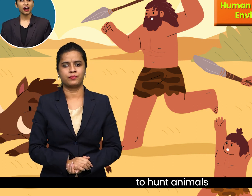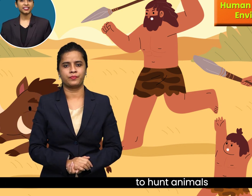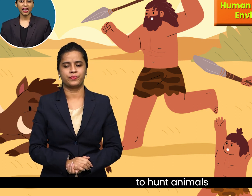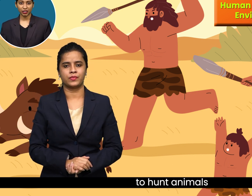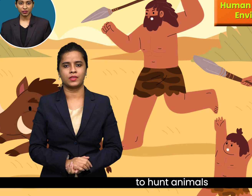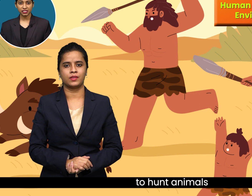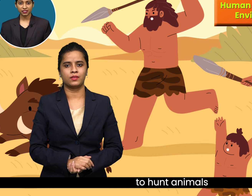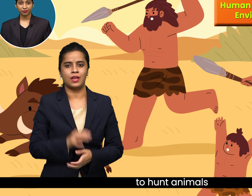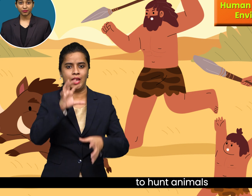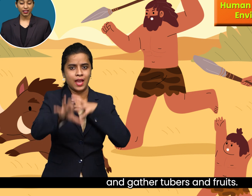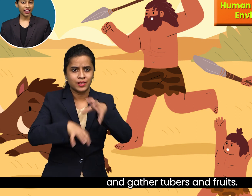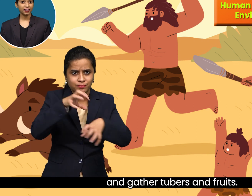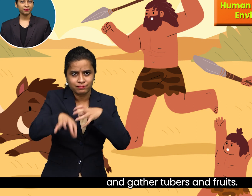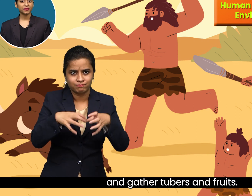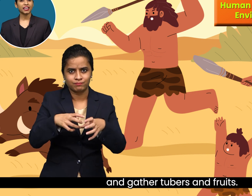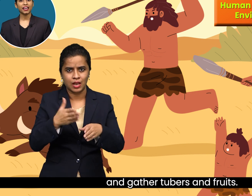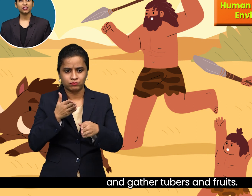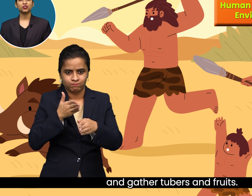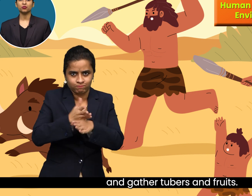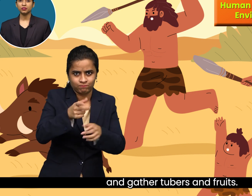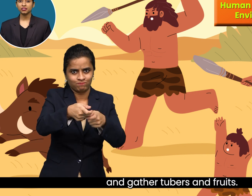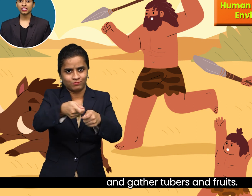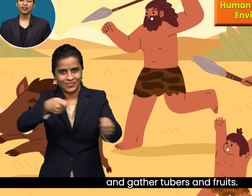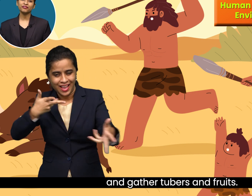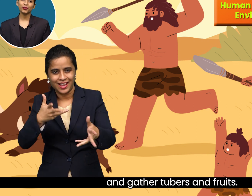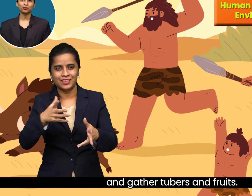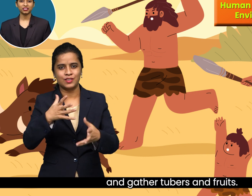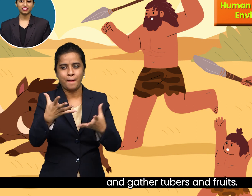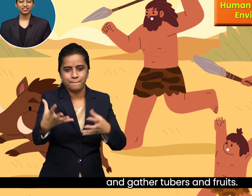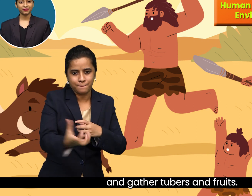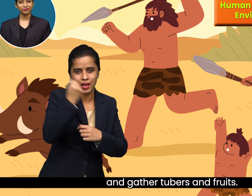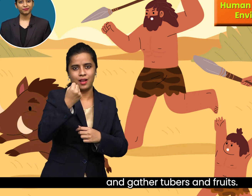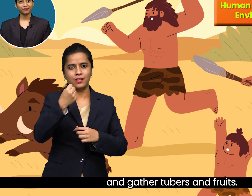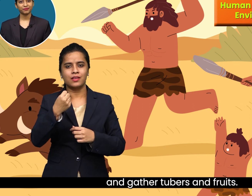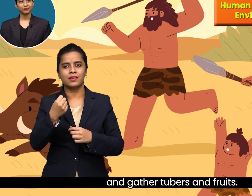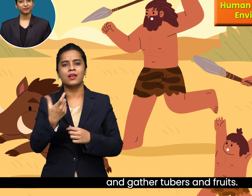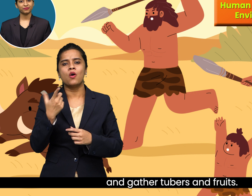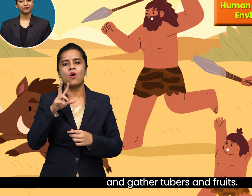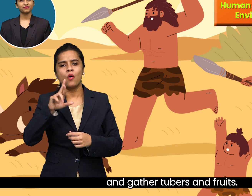to hunt animals and gather tubers and fruits.